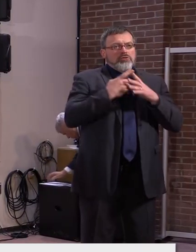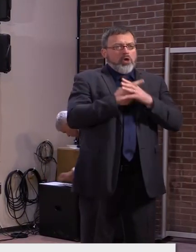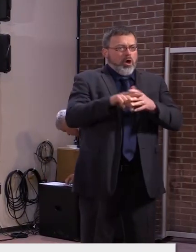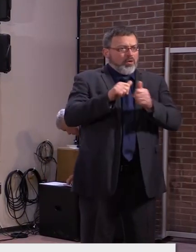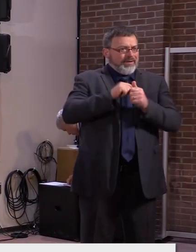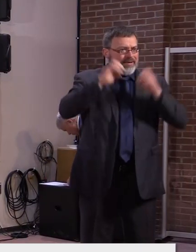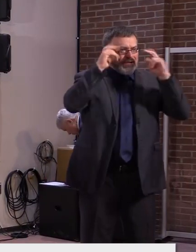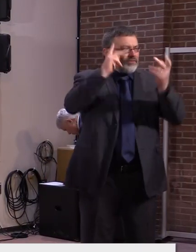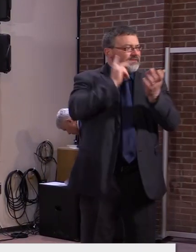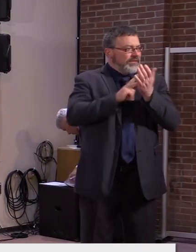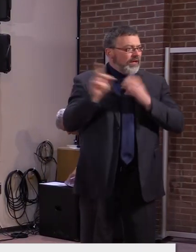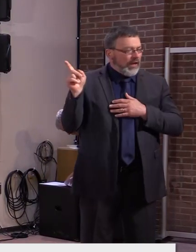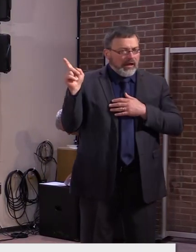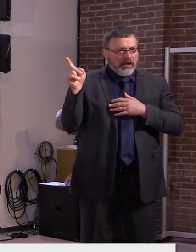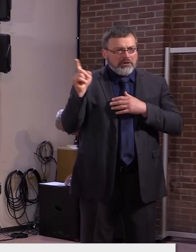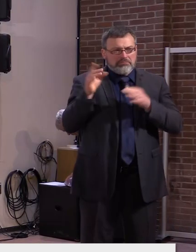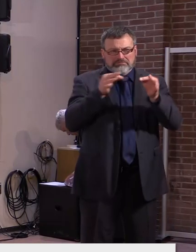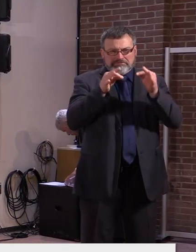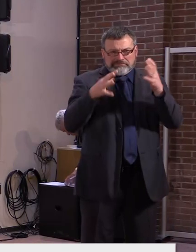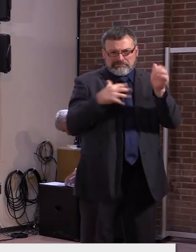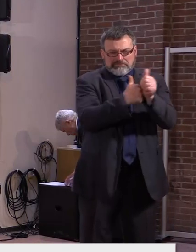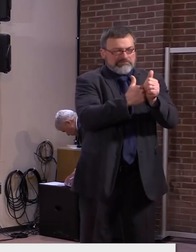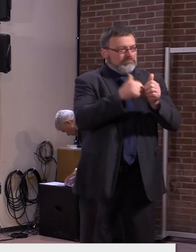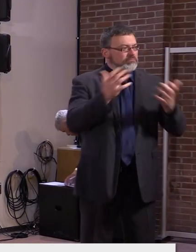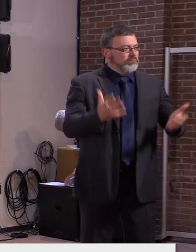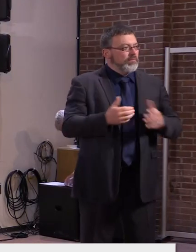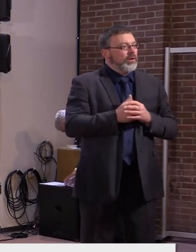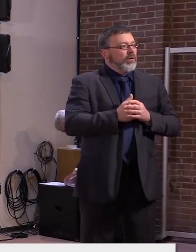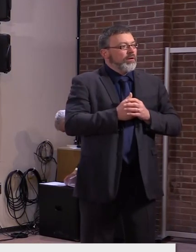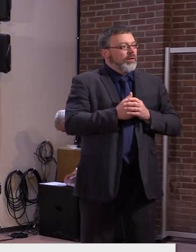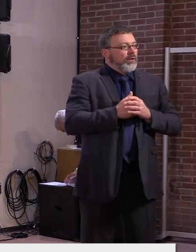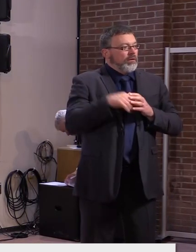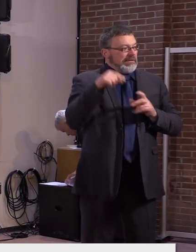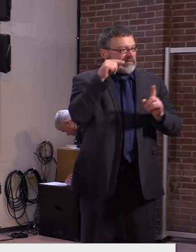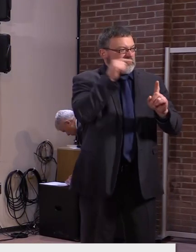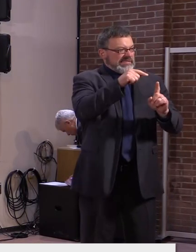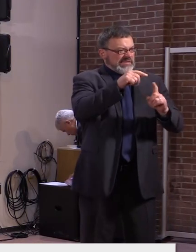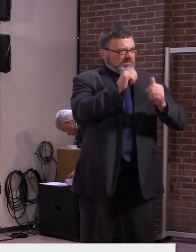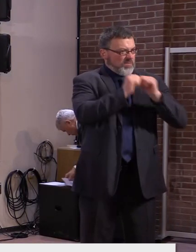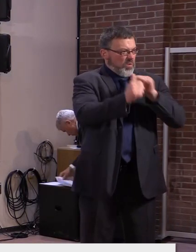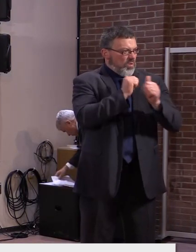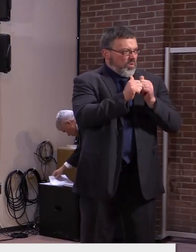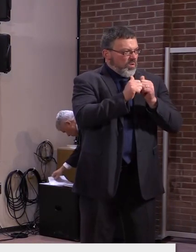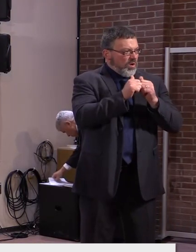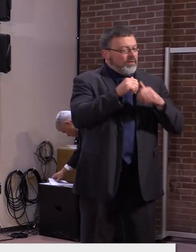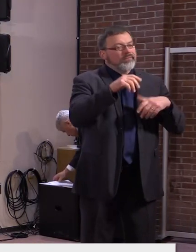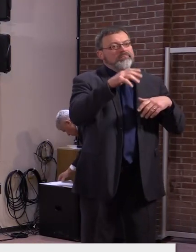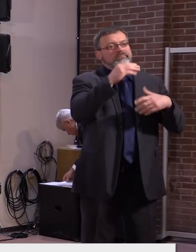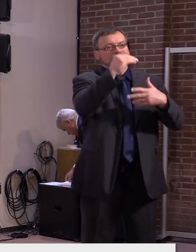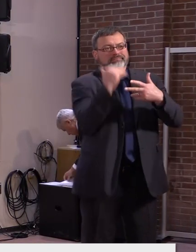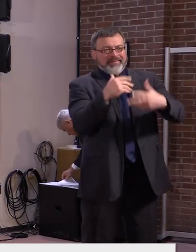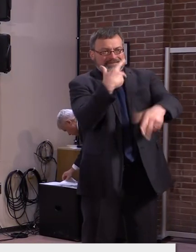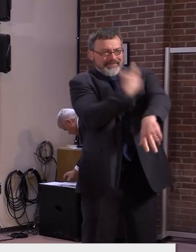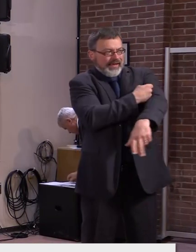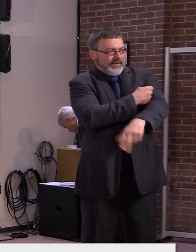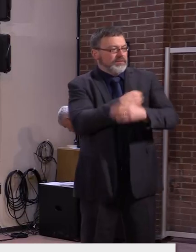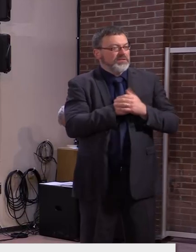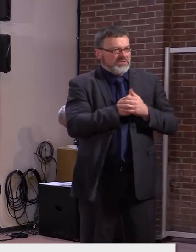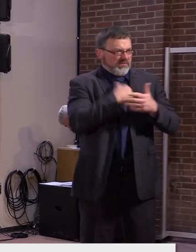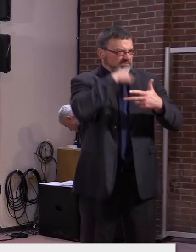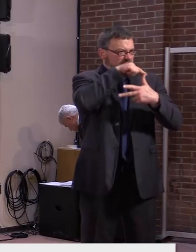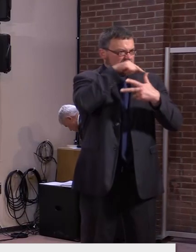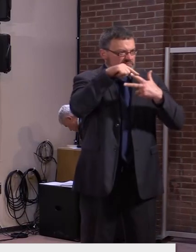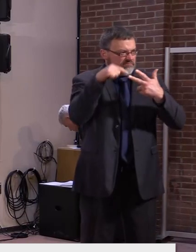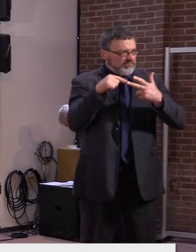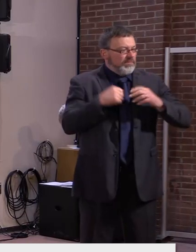Moore will preview winter sports, and we'll talk vaccines. Just before I had my flu